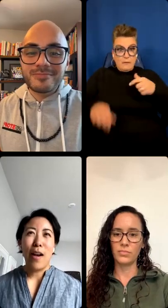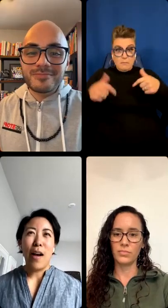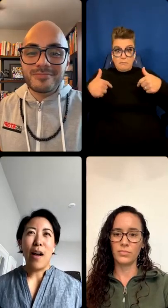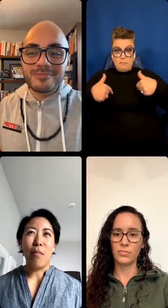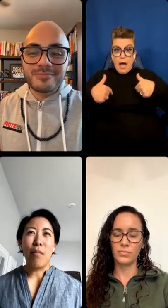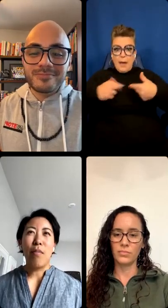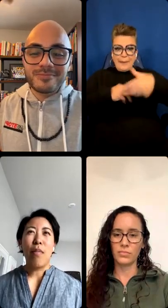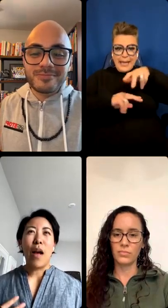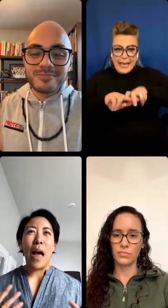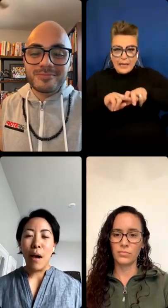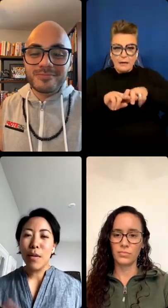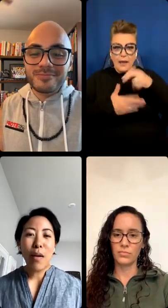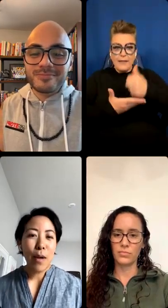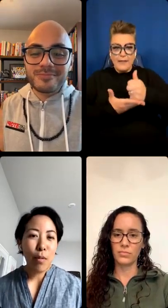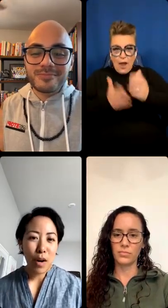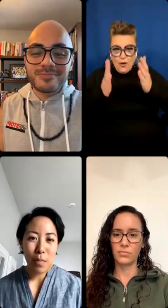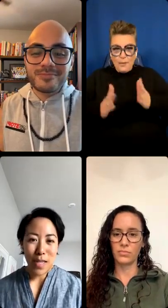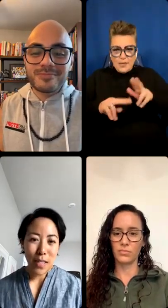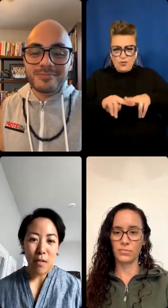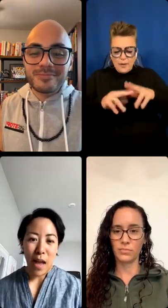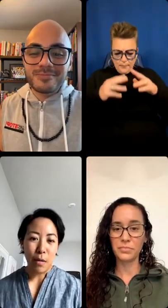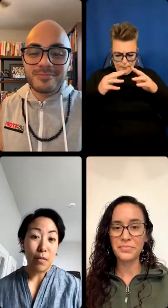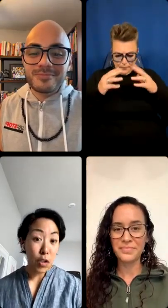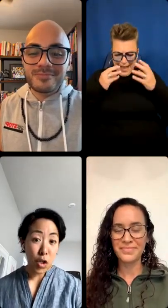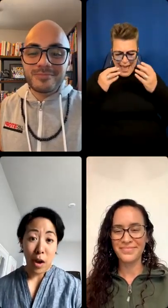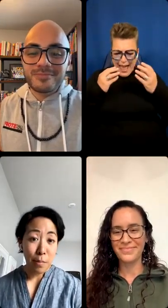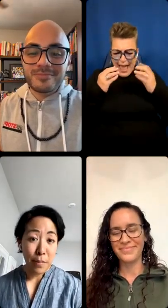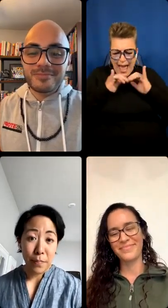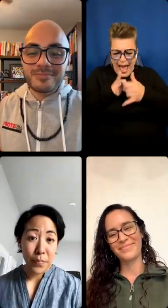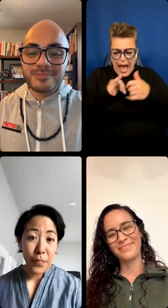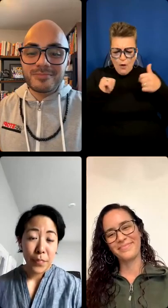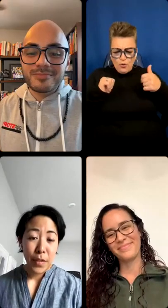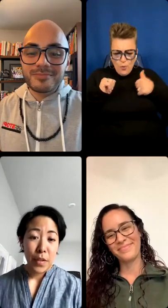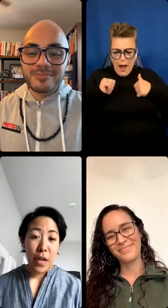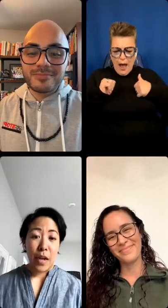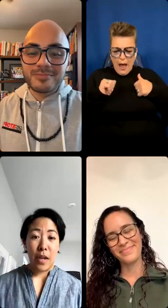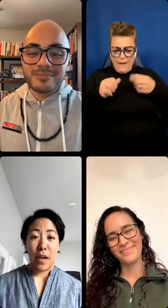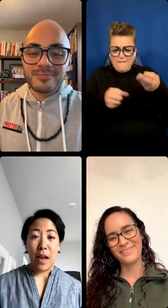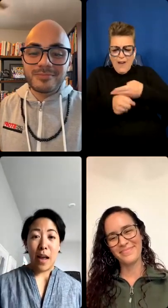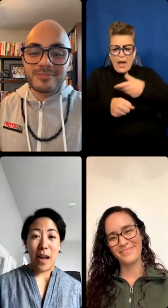chair, how do I work myself out of a job?